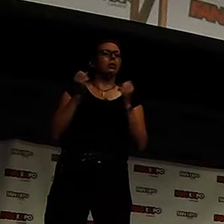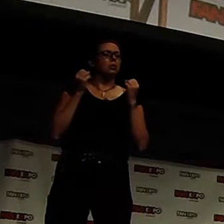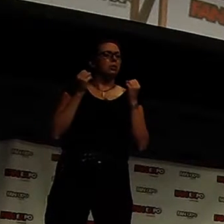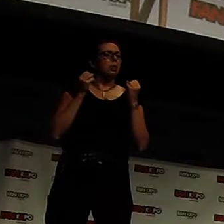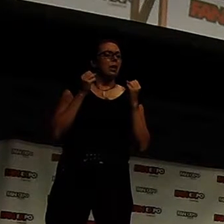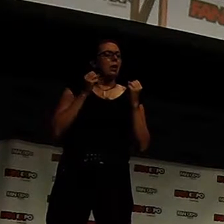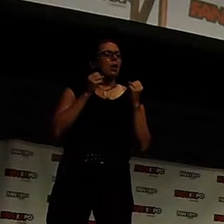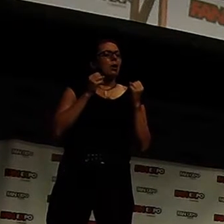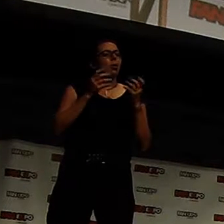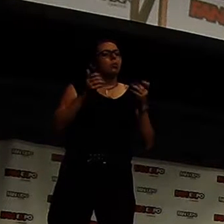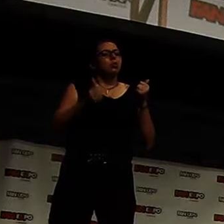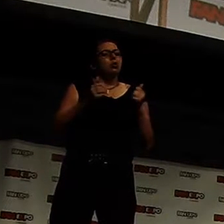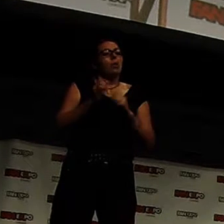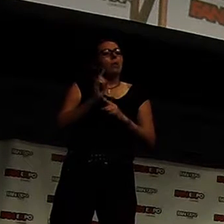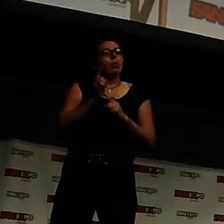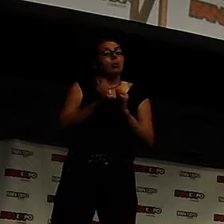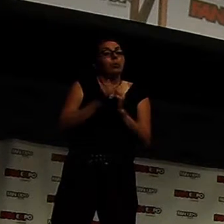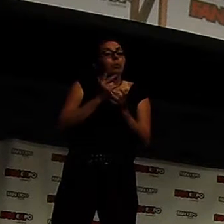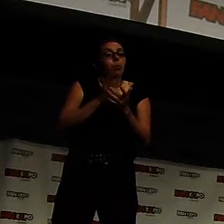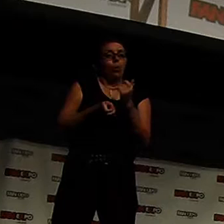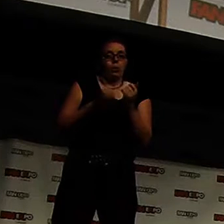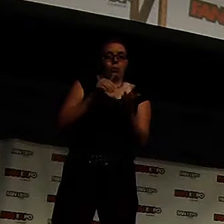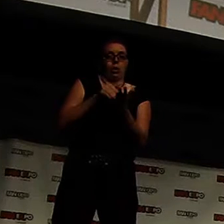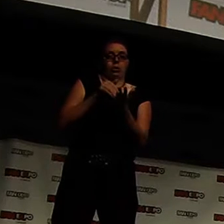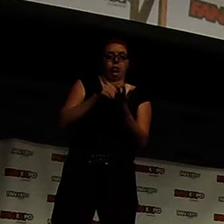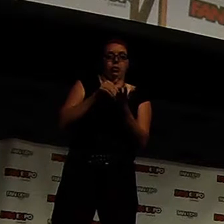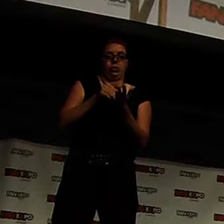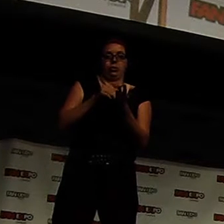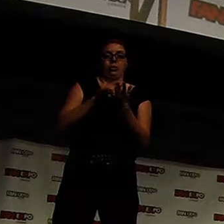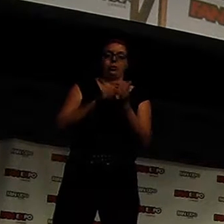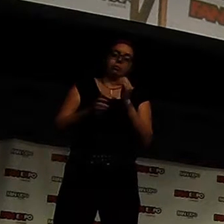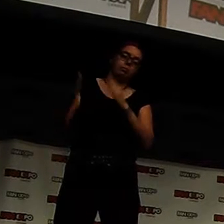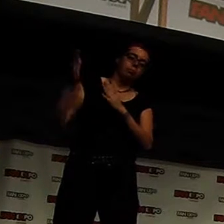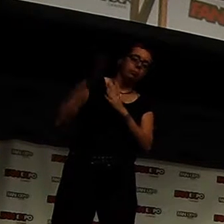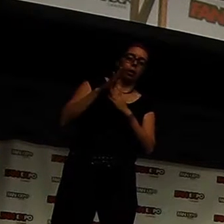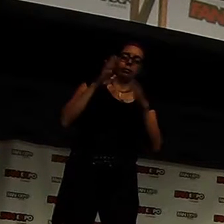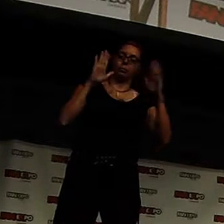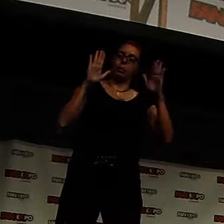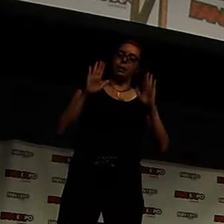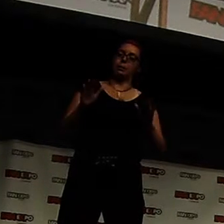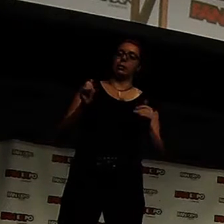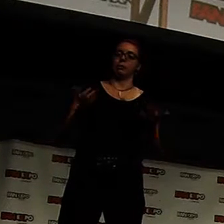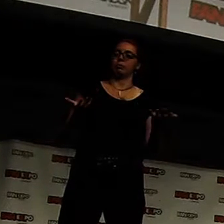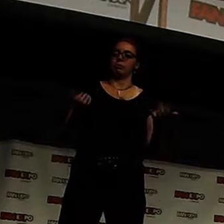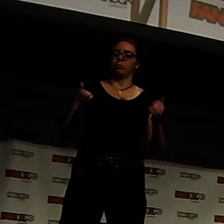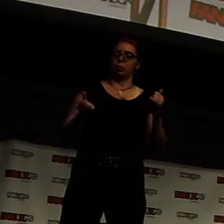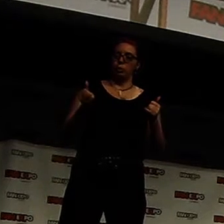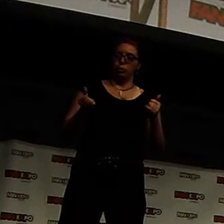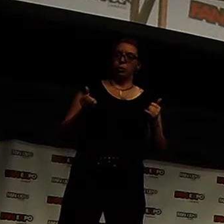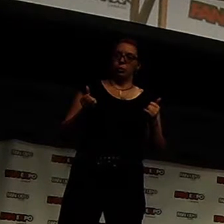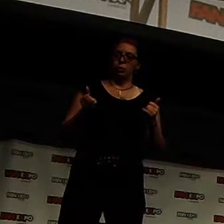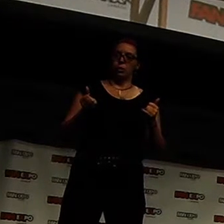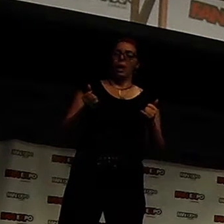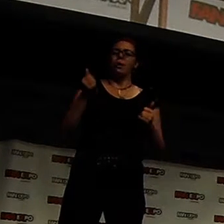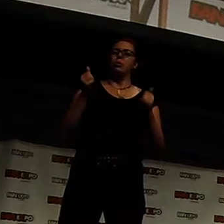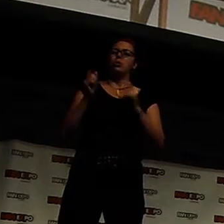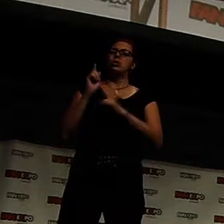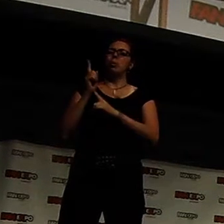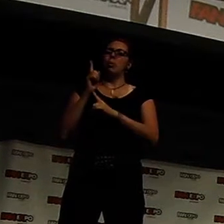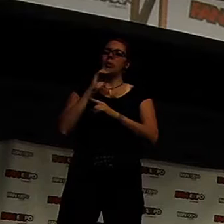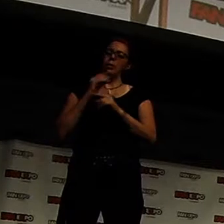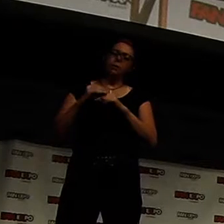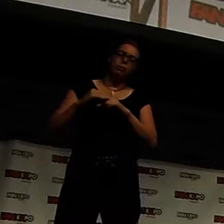doctors, and kind of what did it infer into your own understanding of Doctor Who and the greater